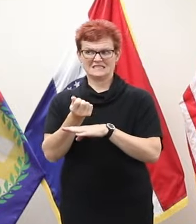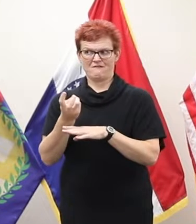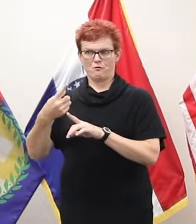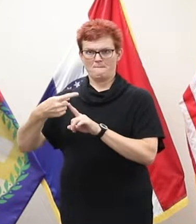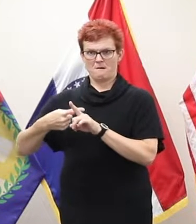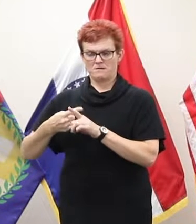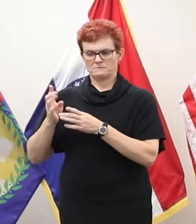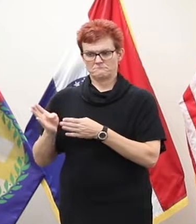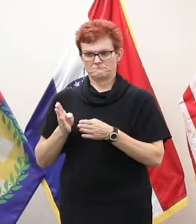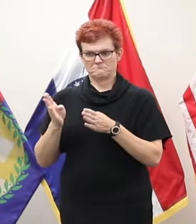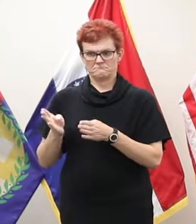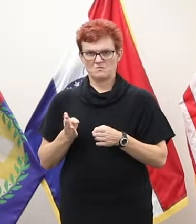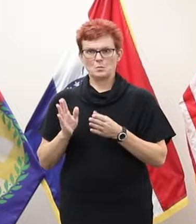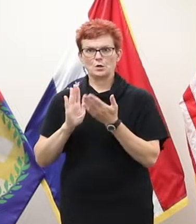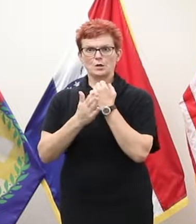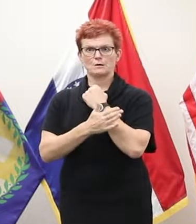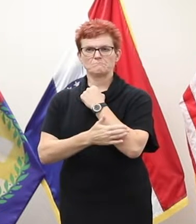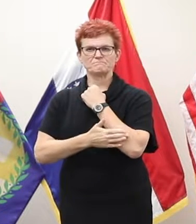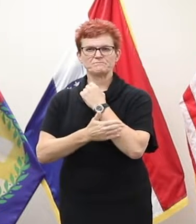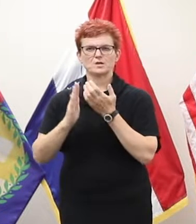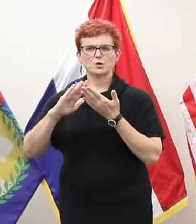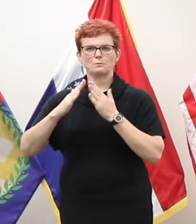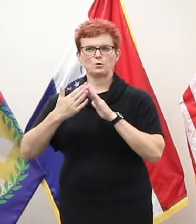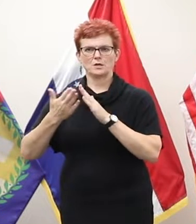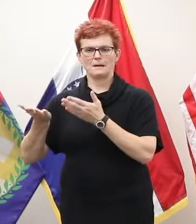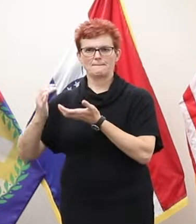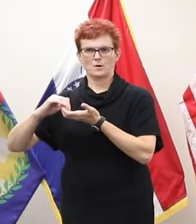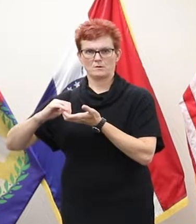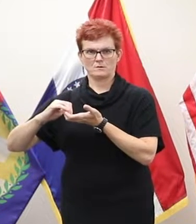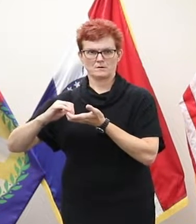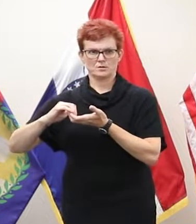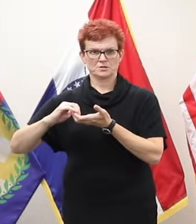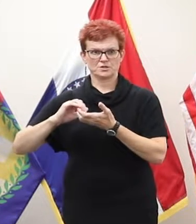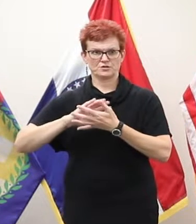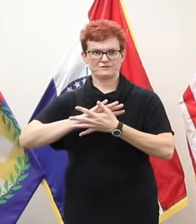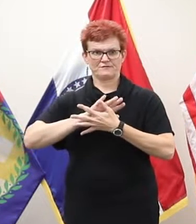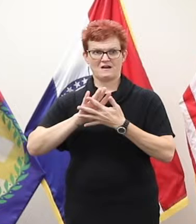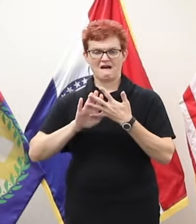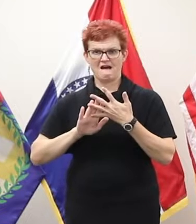of various community partners. And there are 5 key goals in the plan.